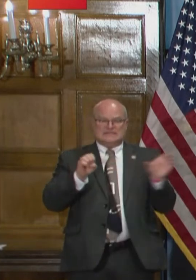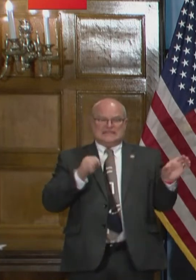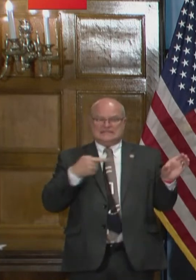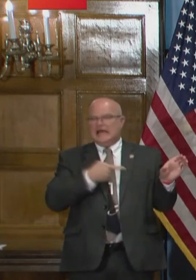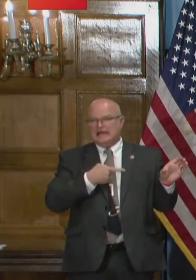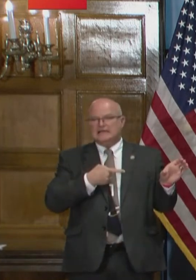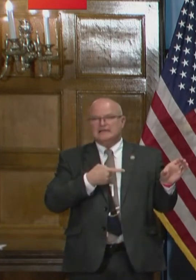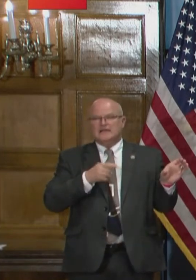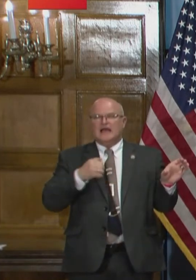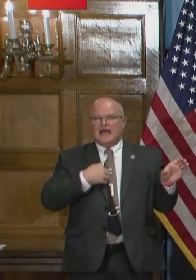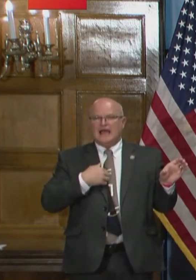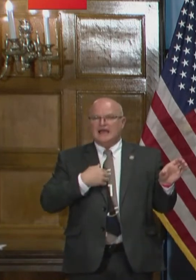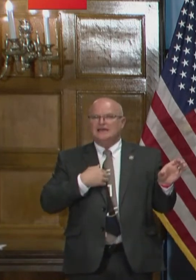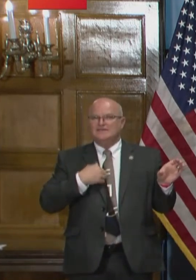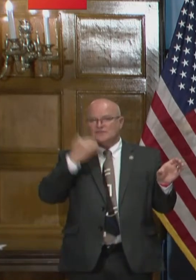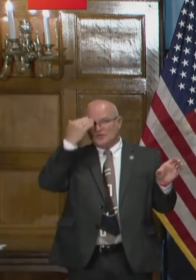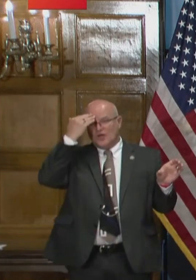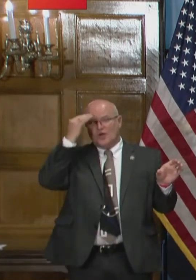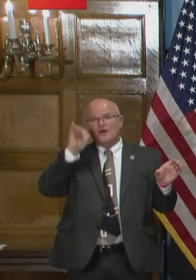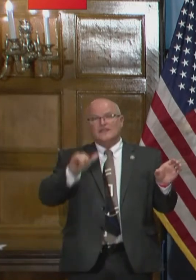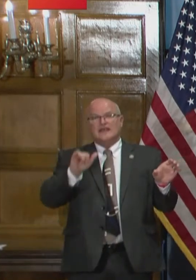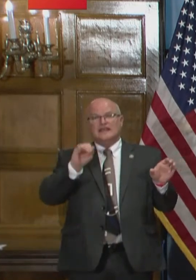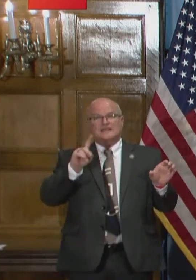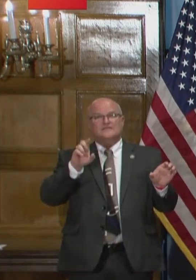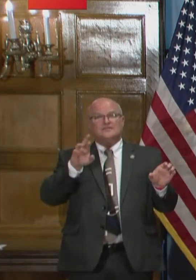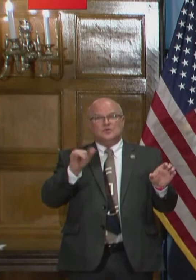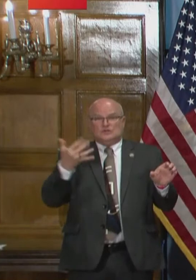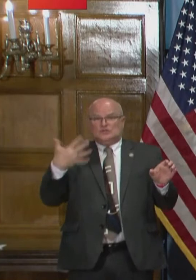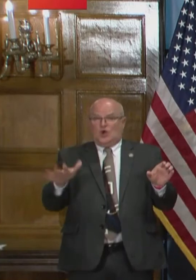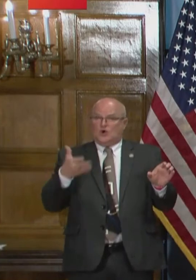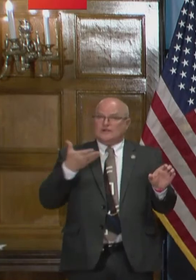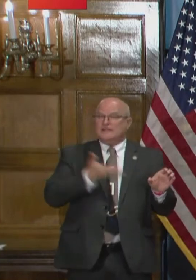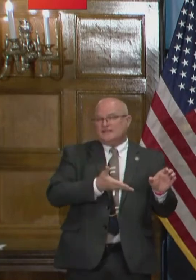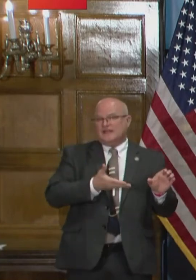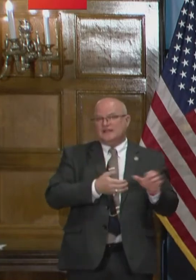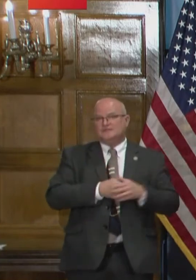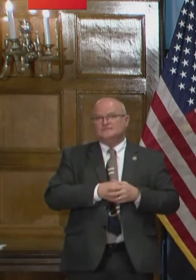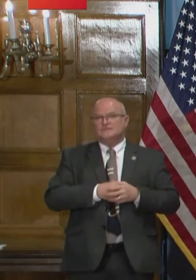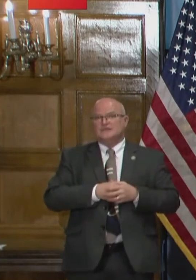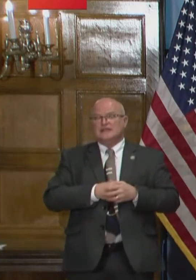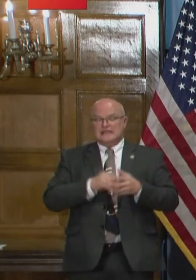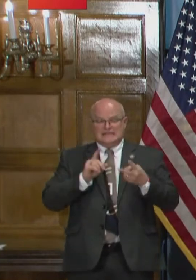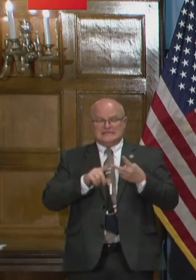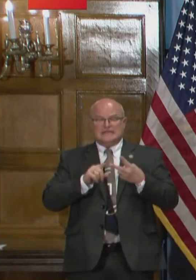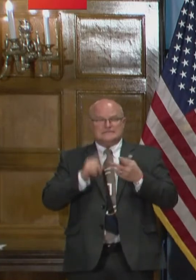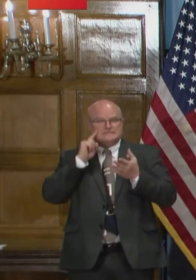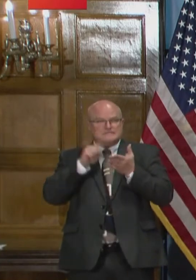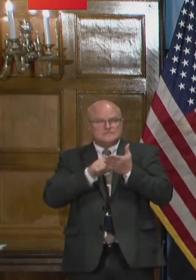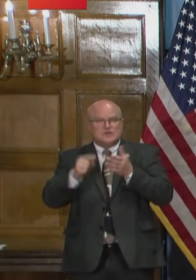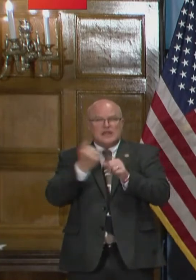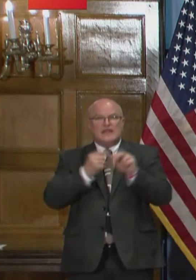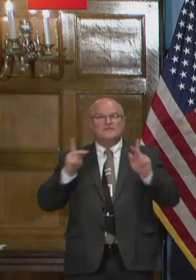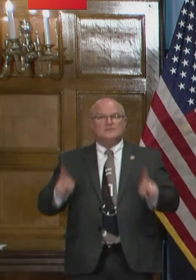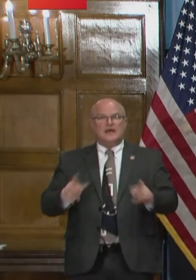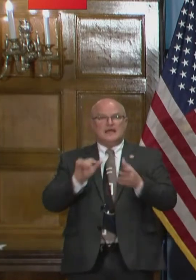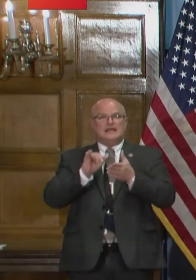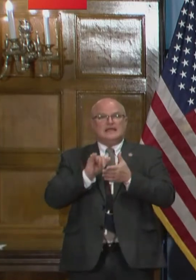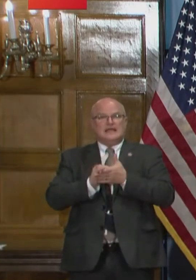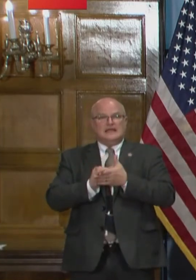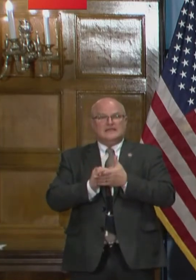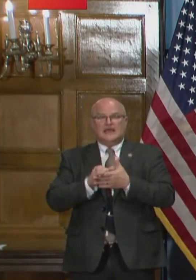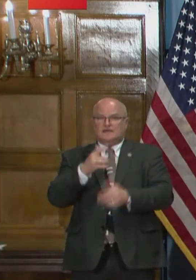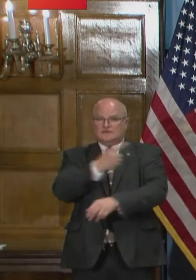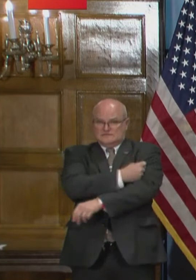And so they should have confidence that that inventory is there. Secondly, we're keeping track of everyone so that, whenever